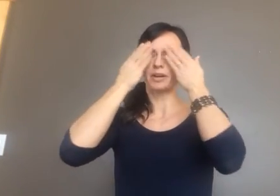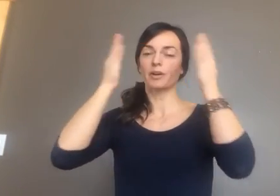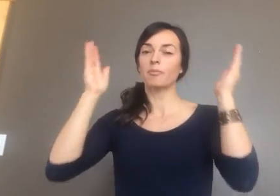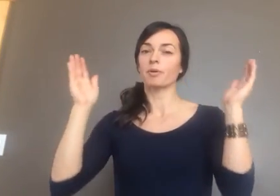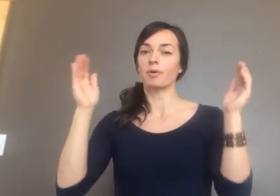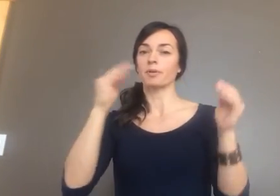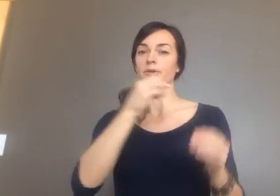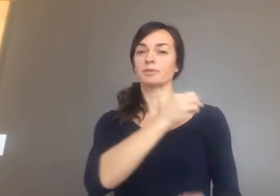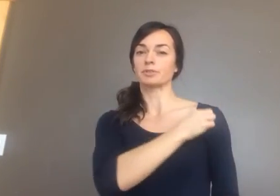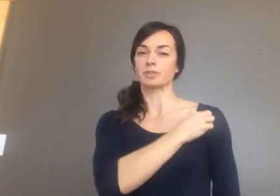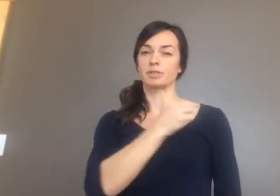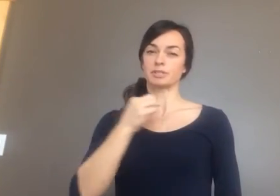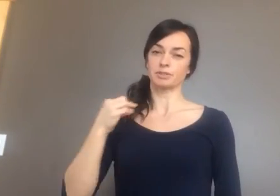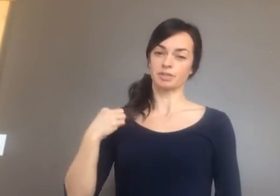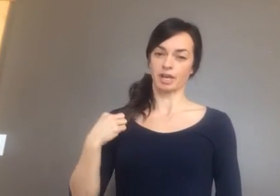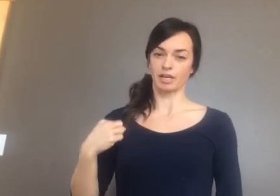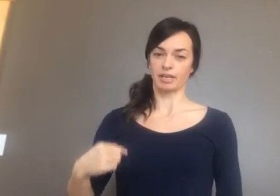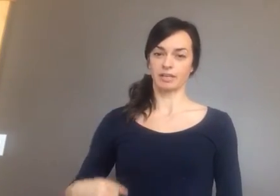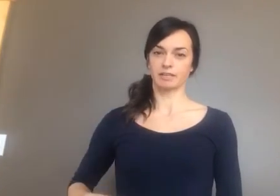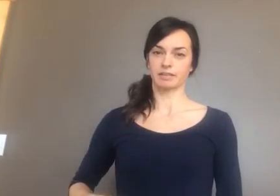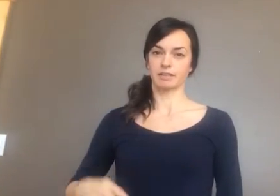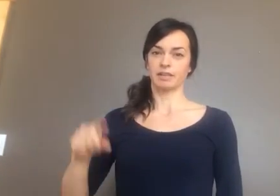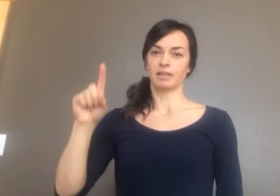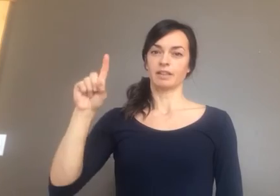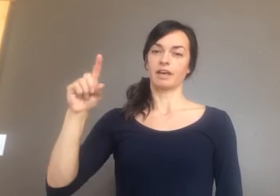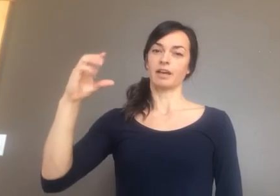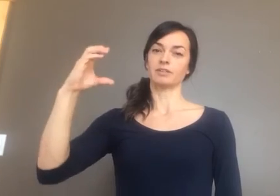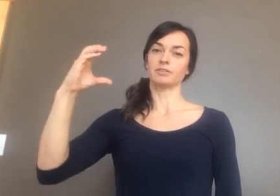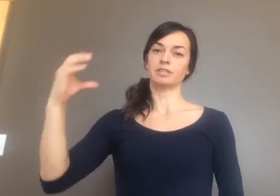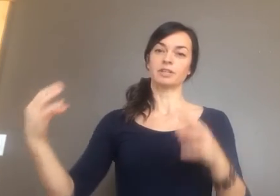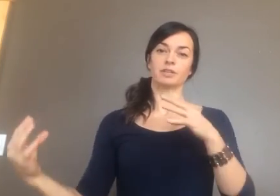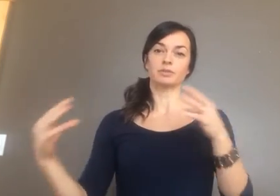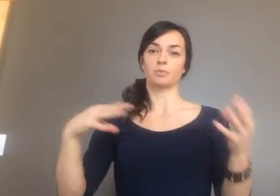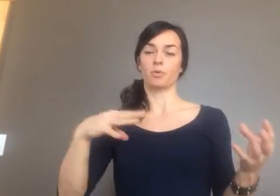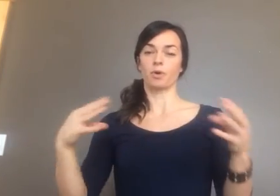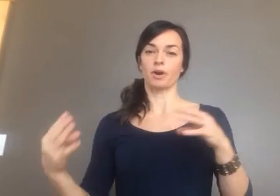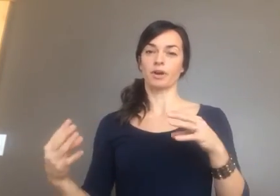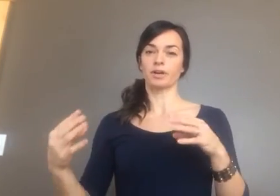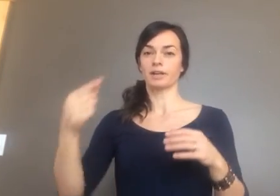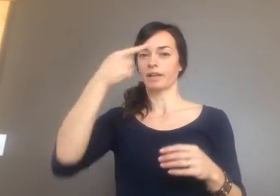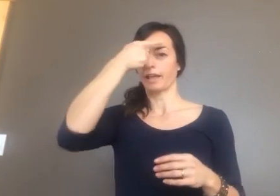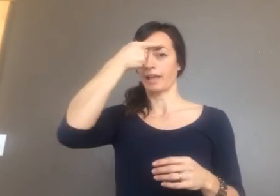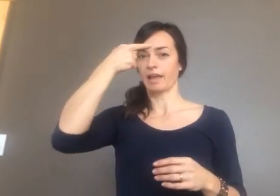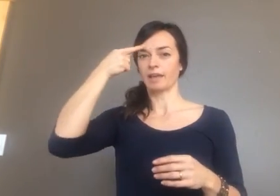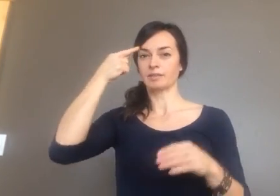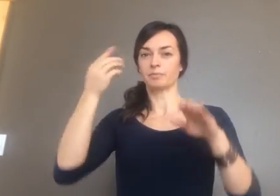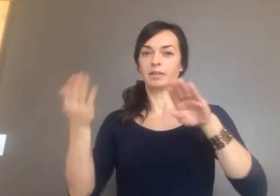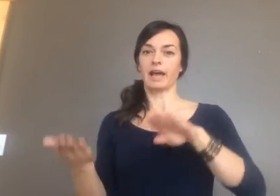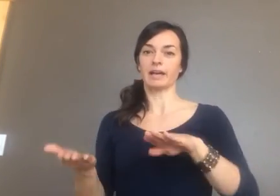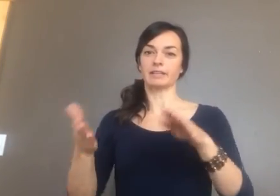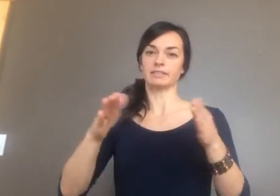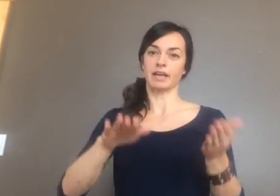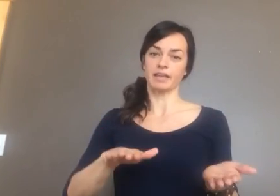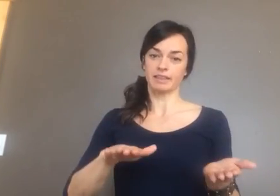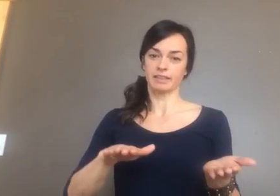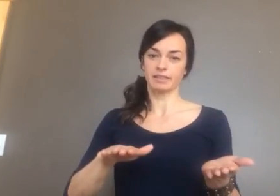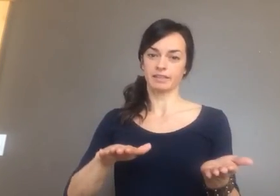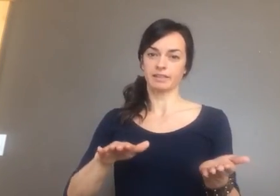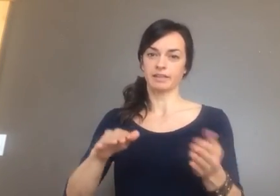Marco Polo's journey to China, the 100 Years' War and Black Death,